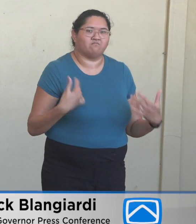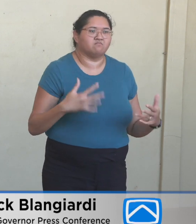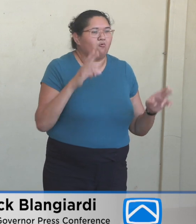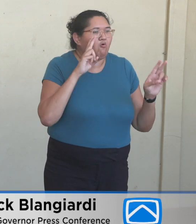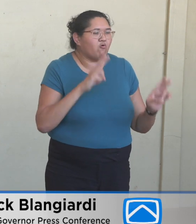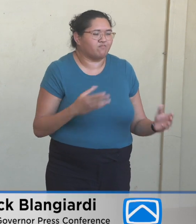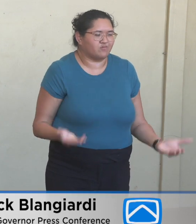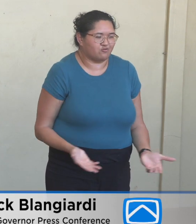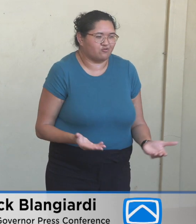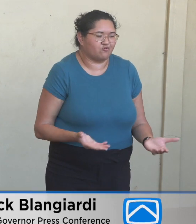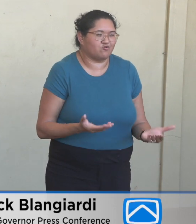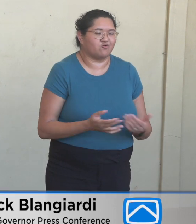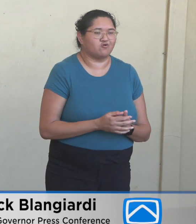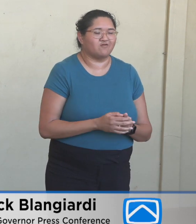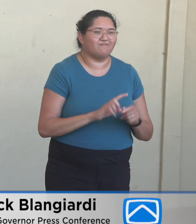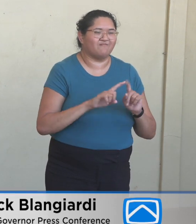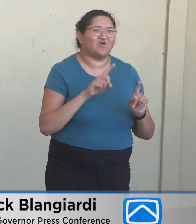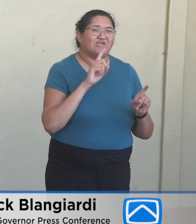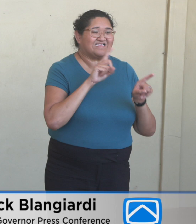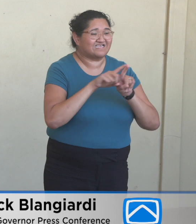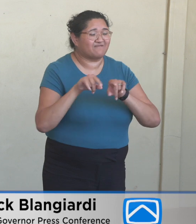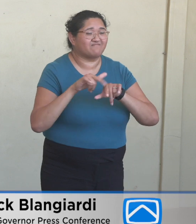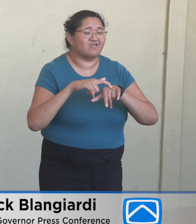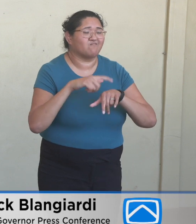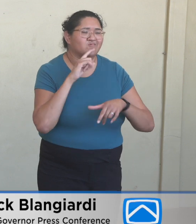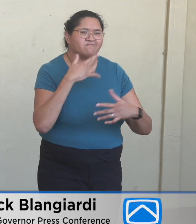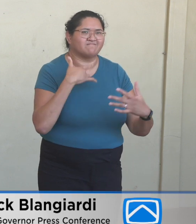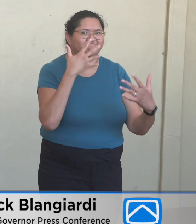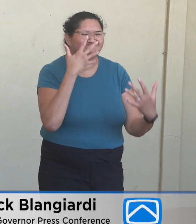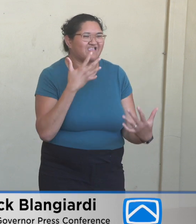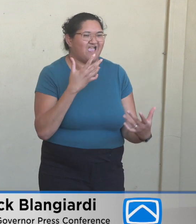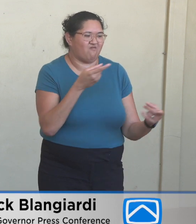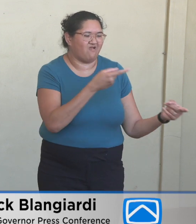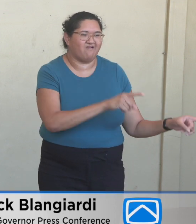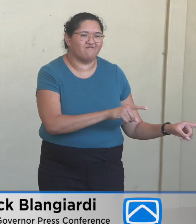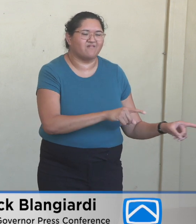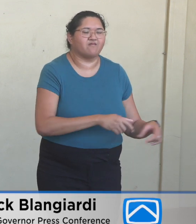here today, but nonetheless very saddened for what's happened.